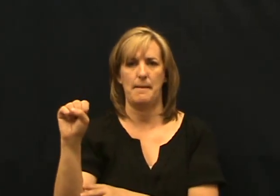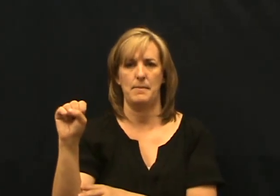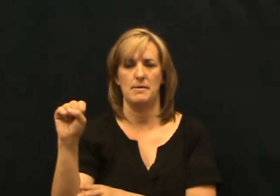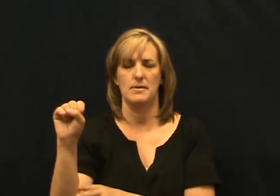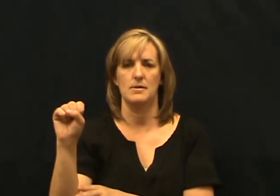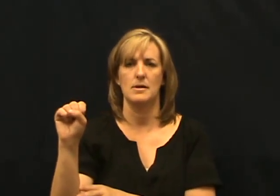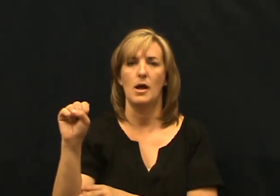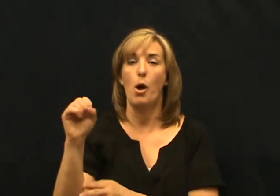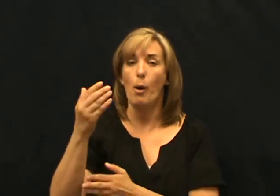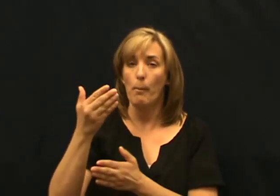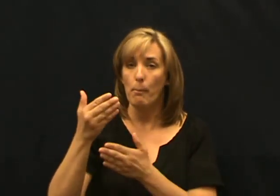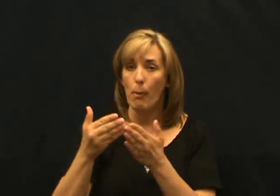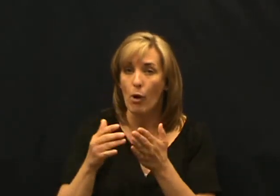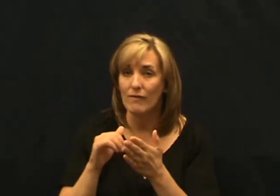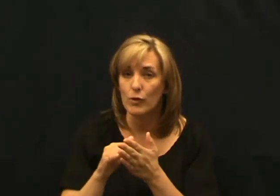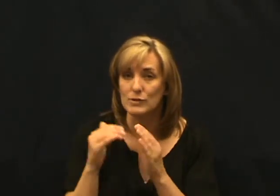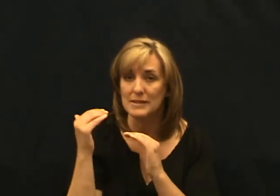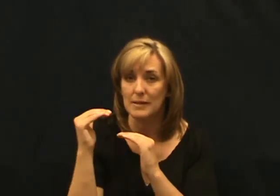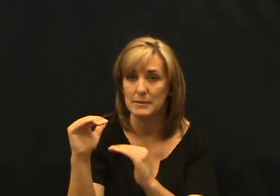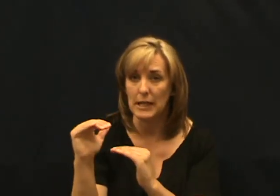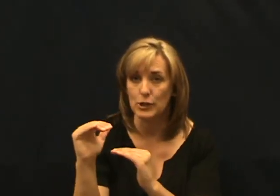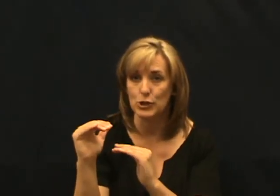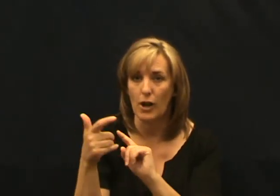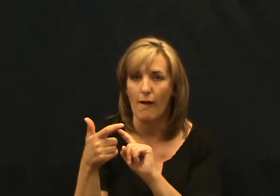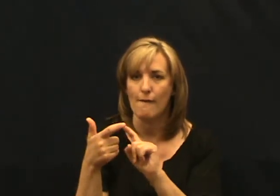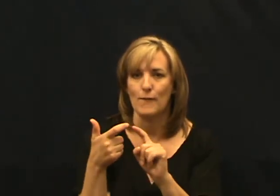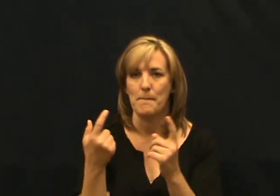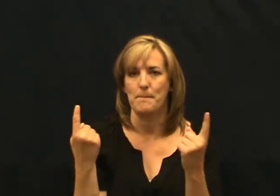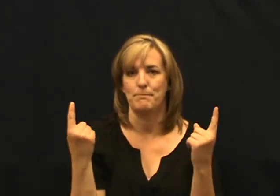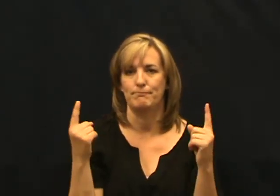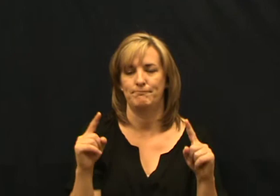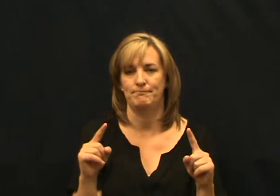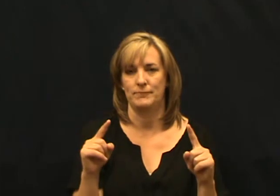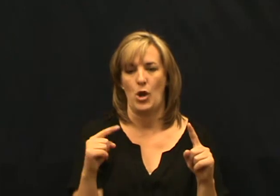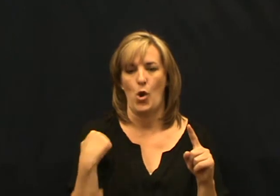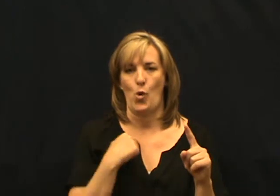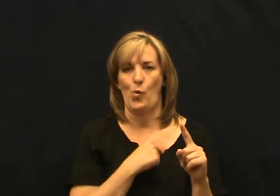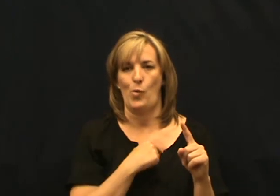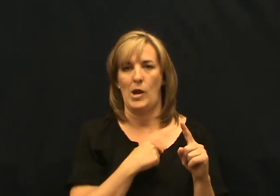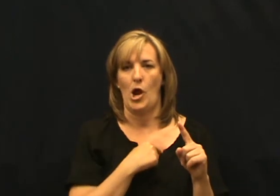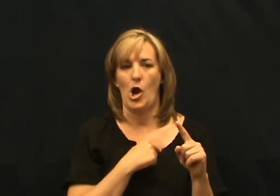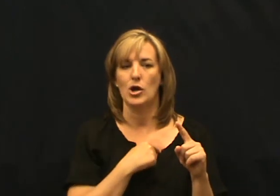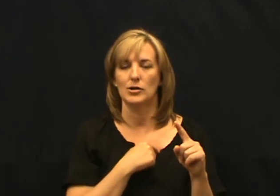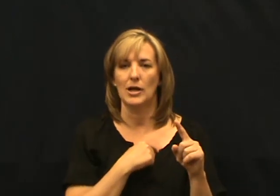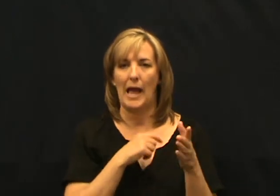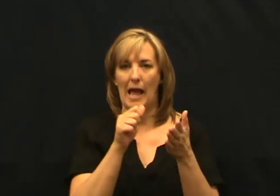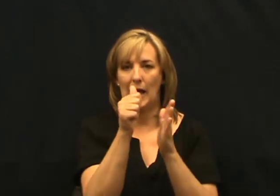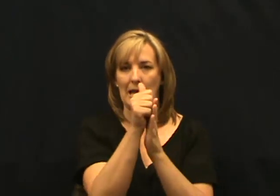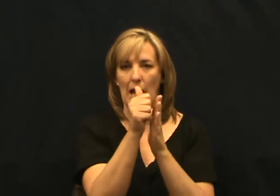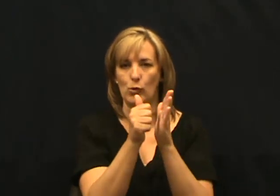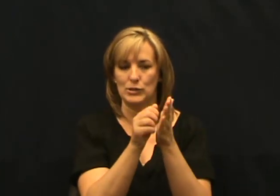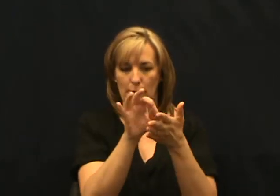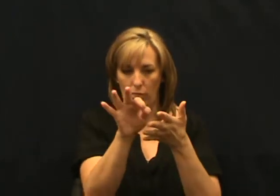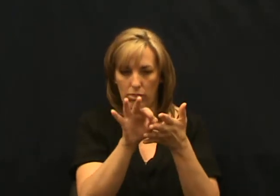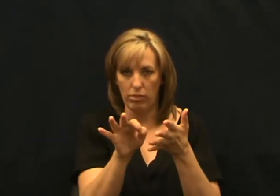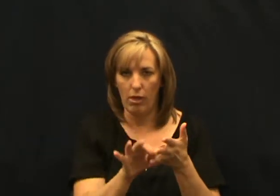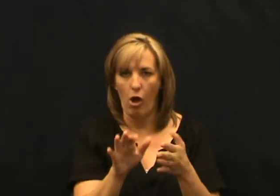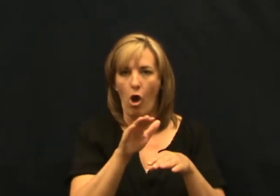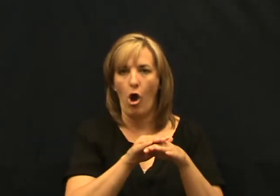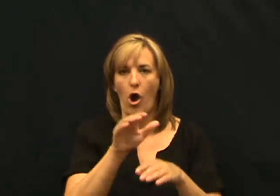those limitations come from the fact that we are accounting on an accrual basis, so we can recognize when we earn revenues and